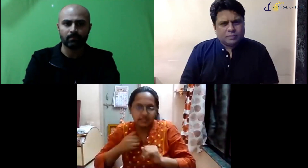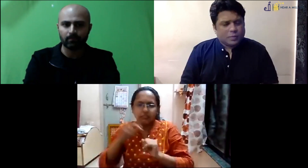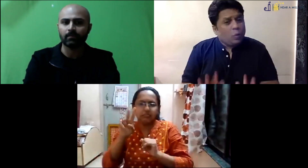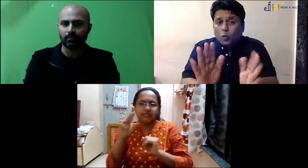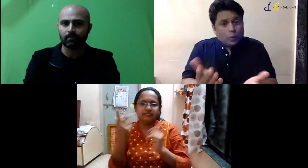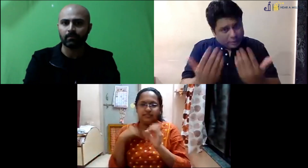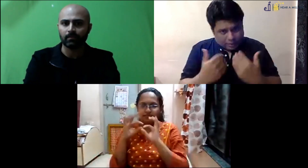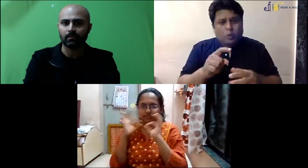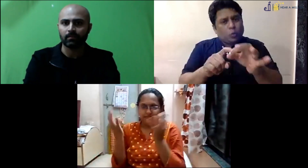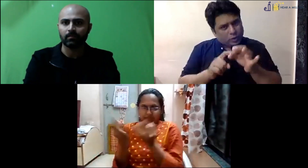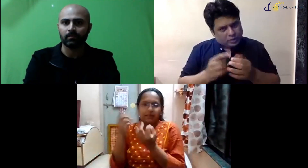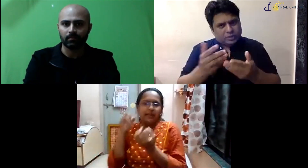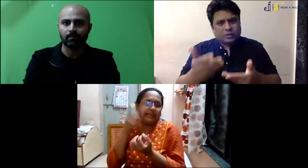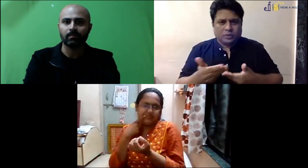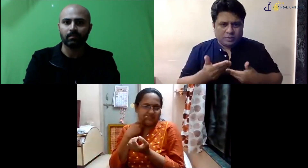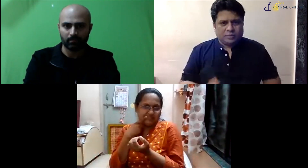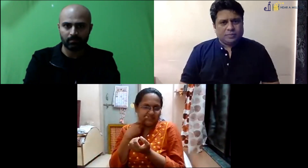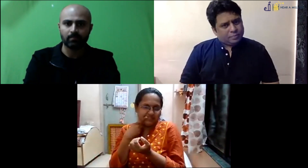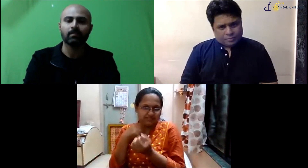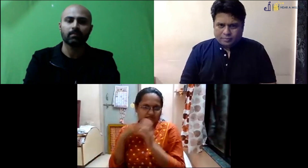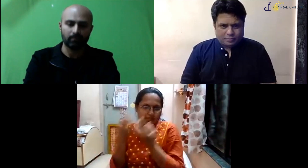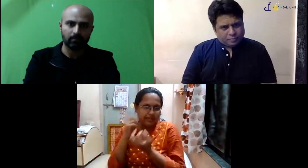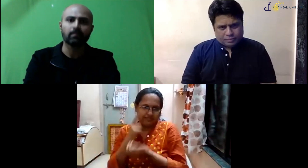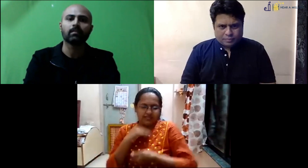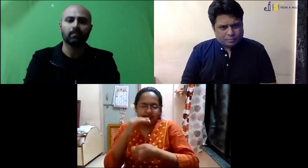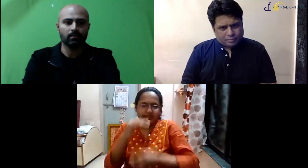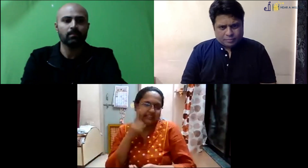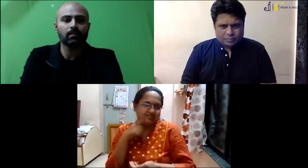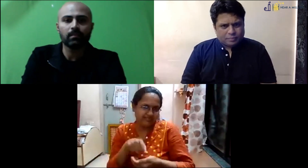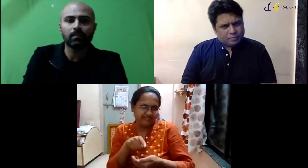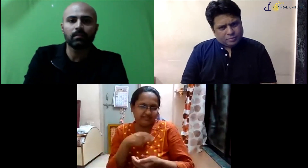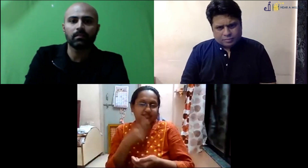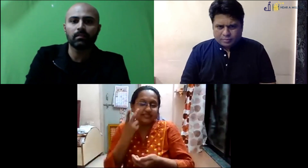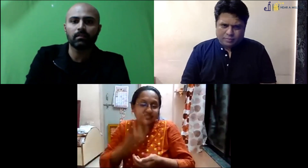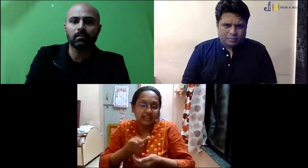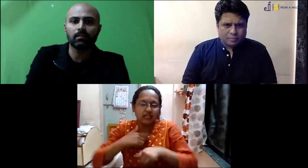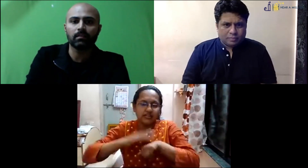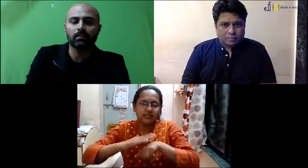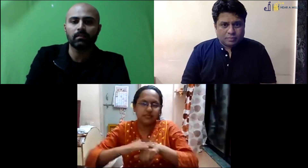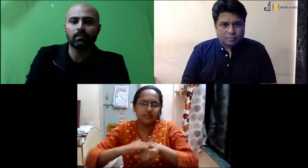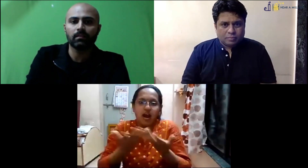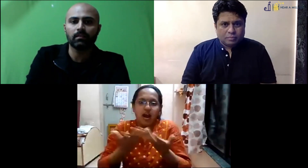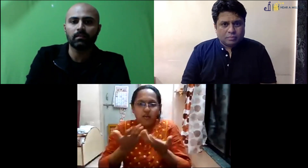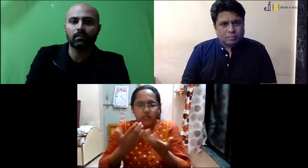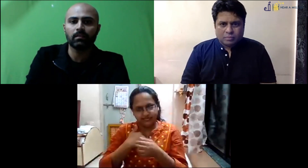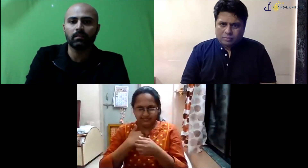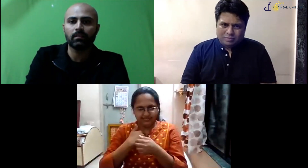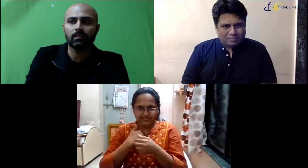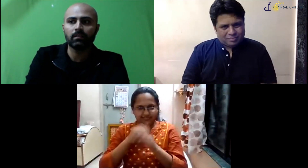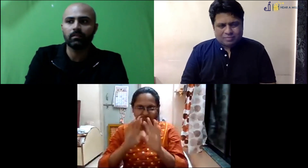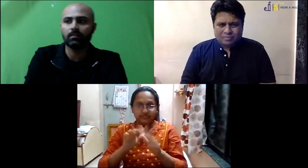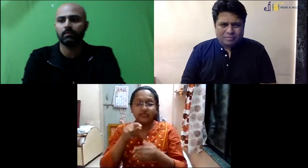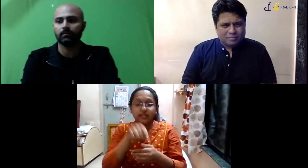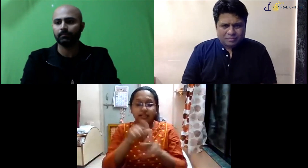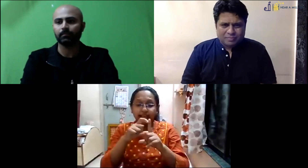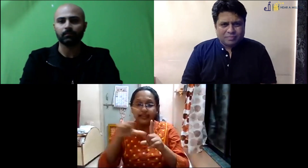or wrong. I don't have any experience. So I have a deaf family. My child is deaf. So I would